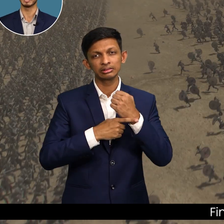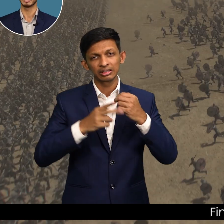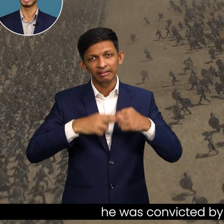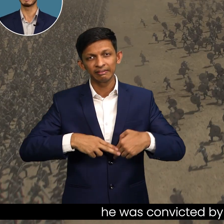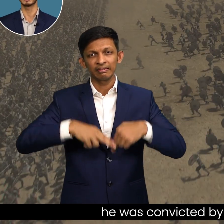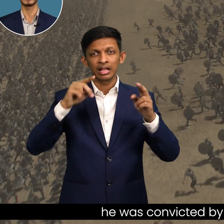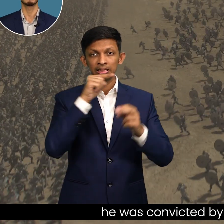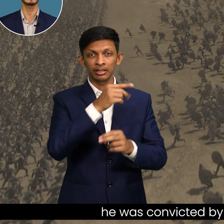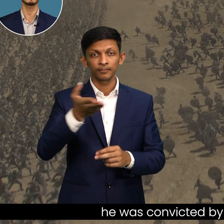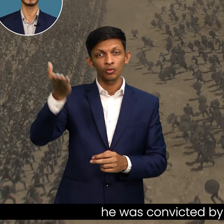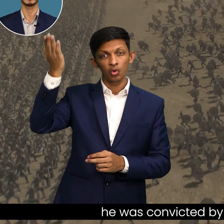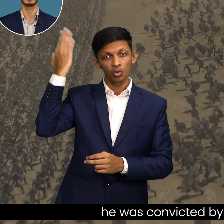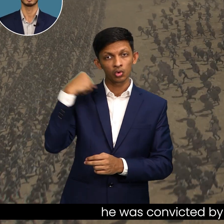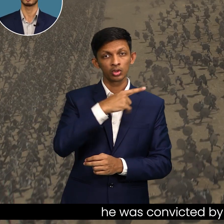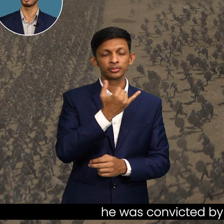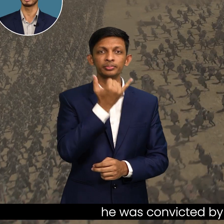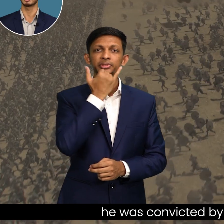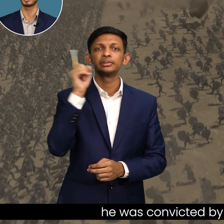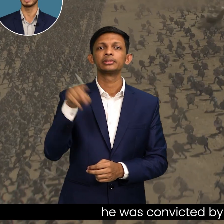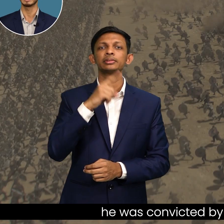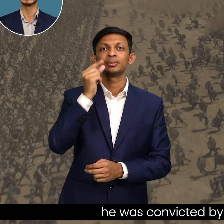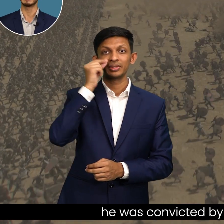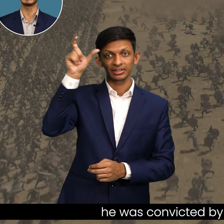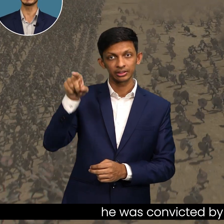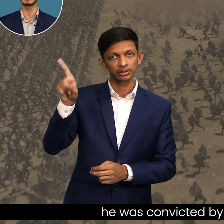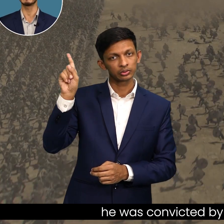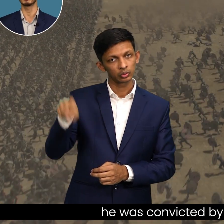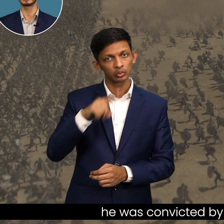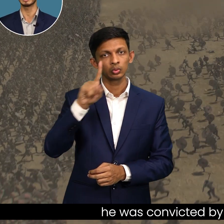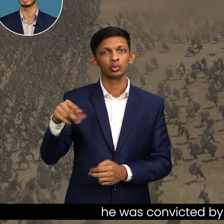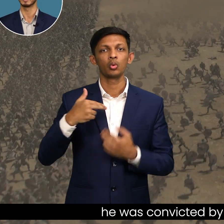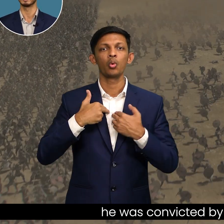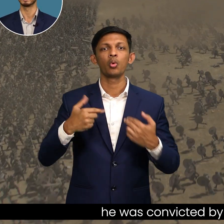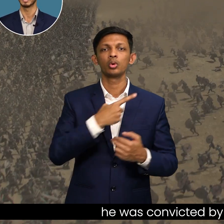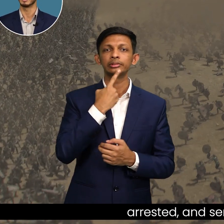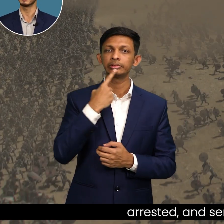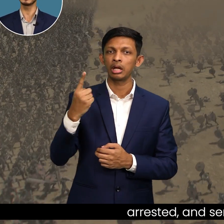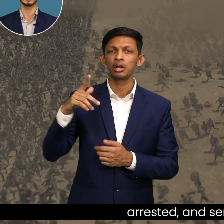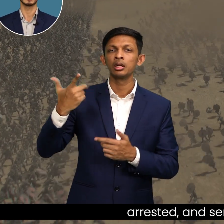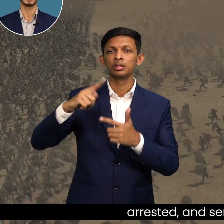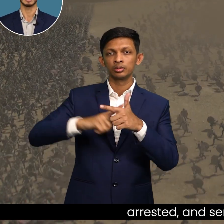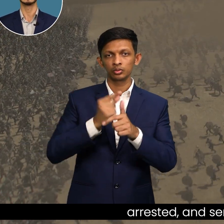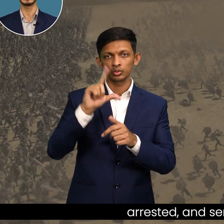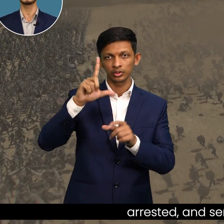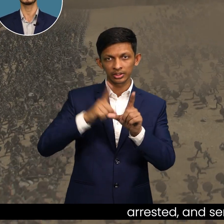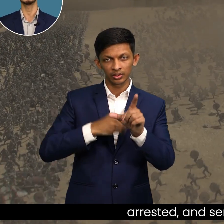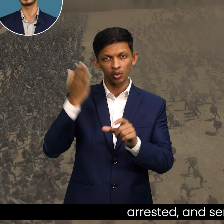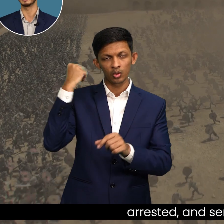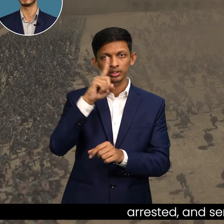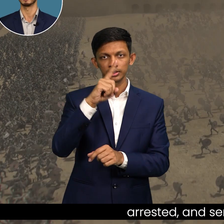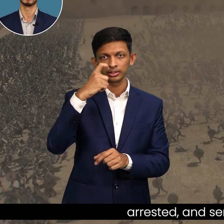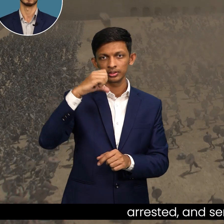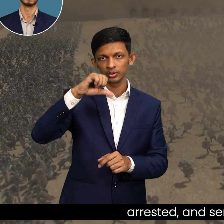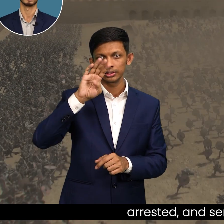Finally, he was convicted by a court in July 1794 CE, arrested and sent to the